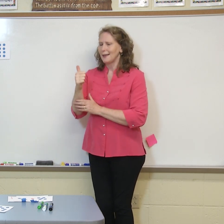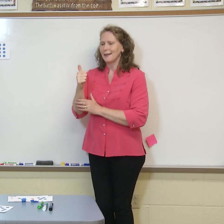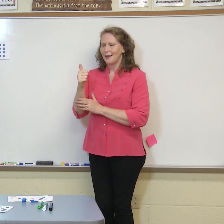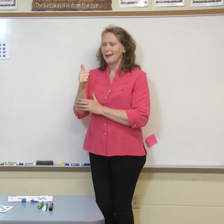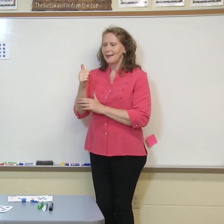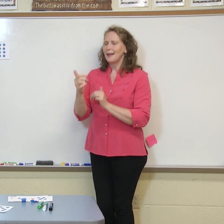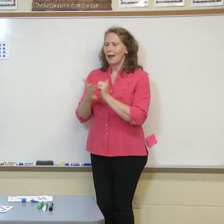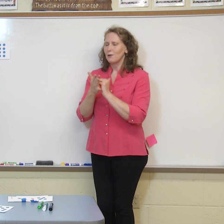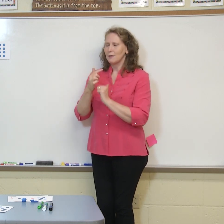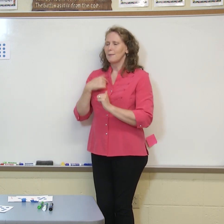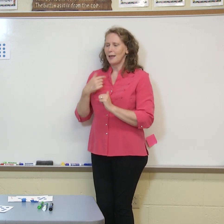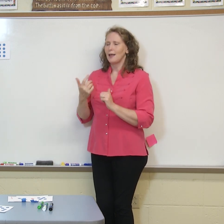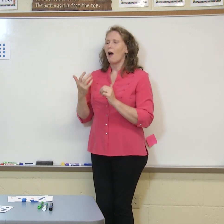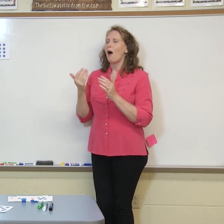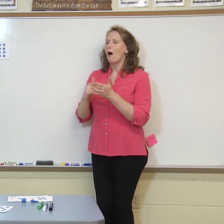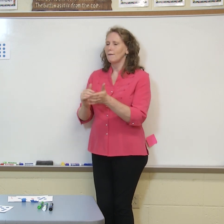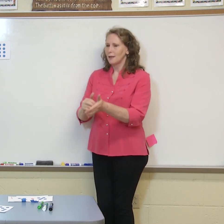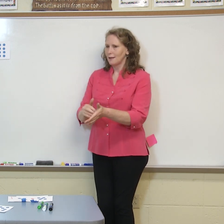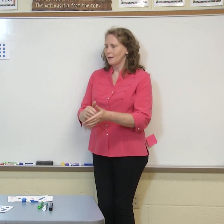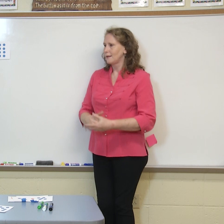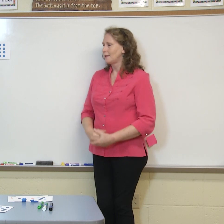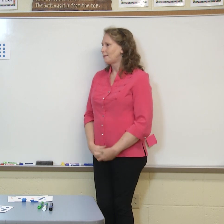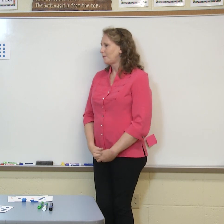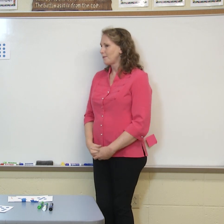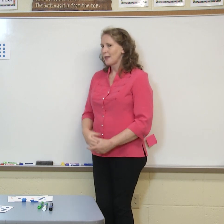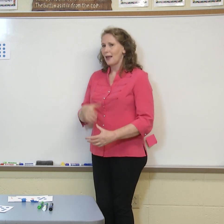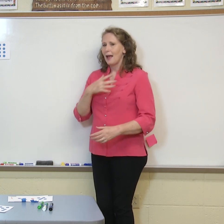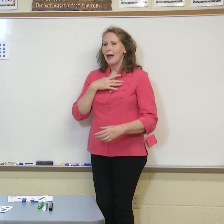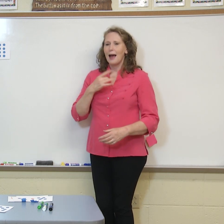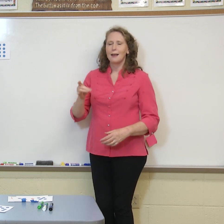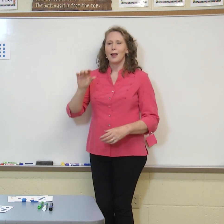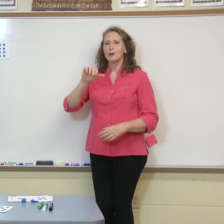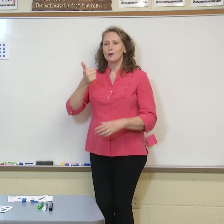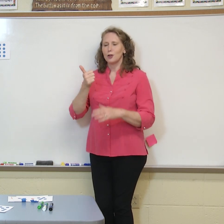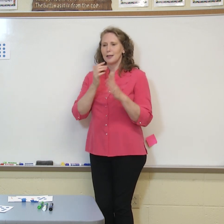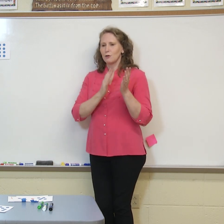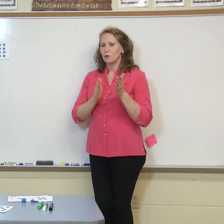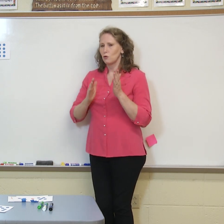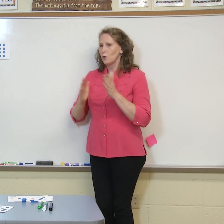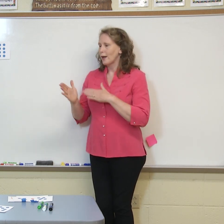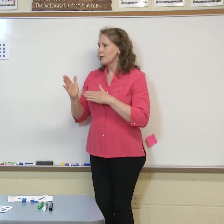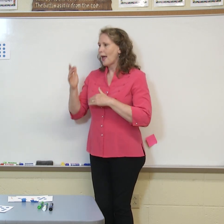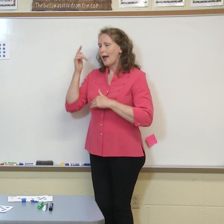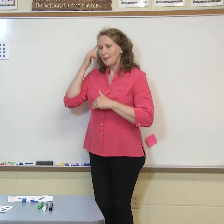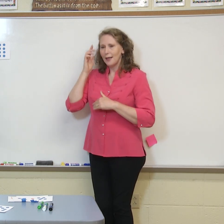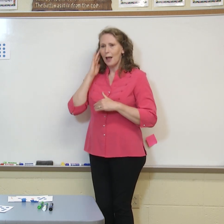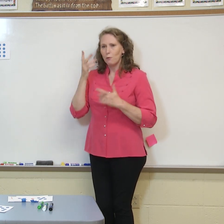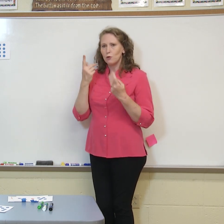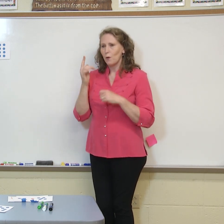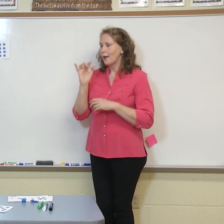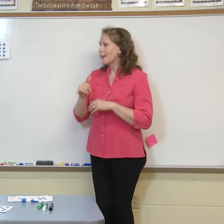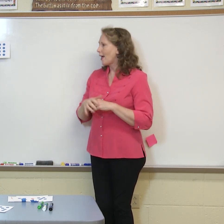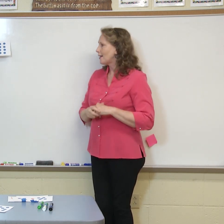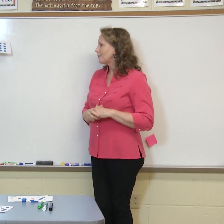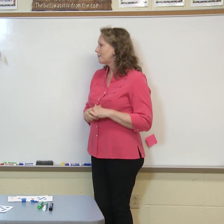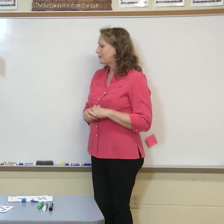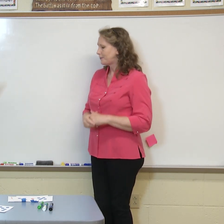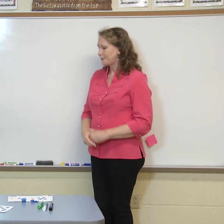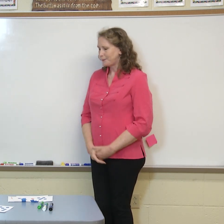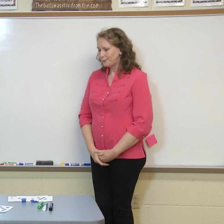helpful almost all the time. I like your 10 strategy. I think I'm going to try it.